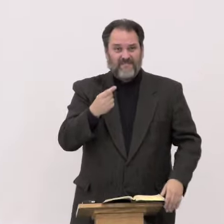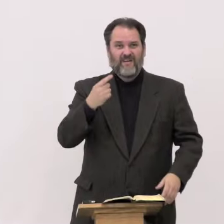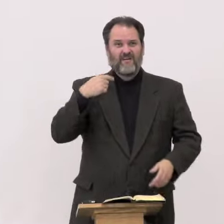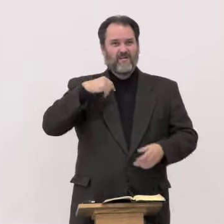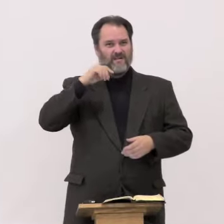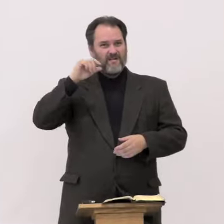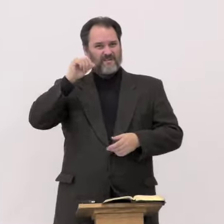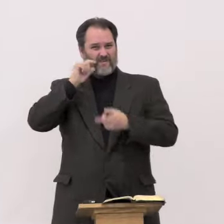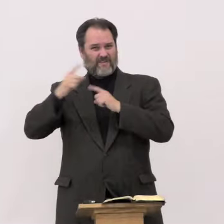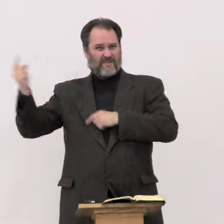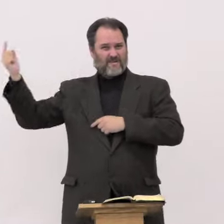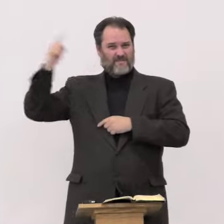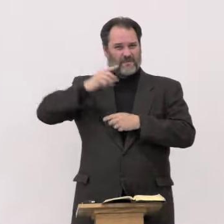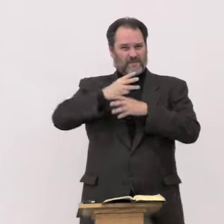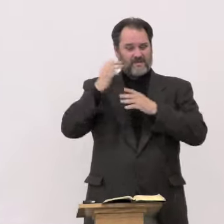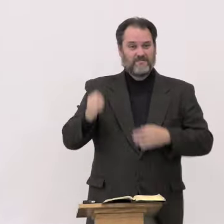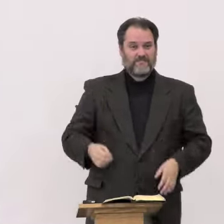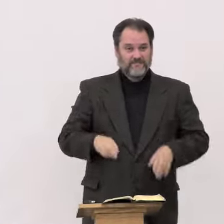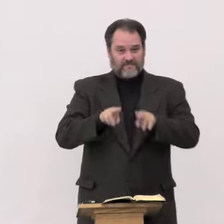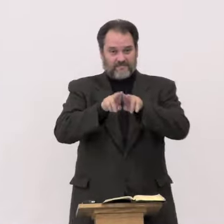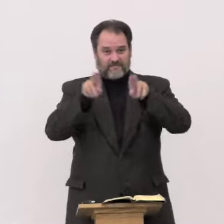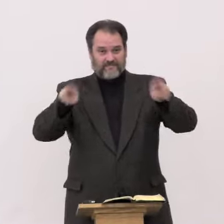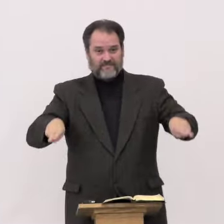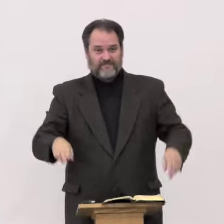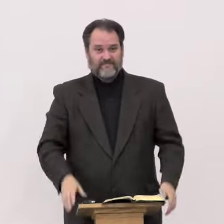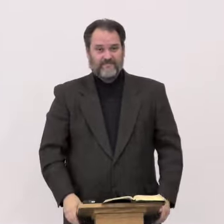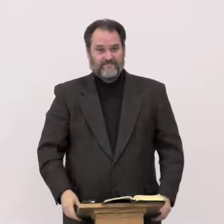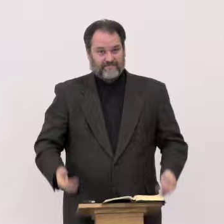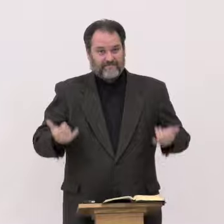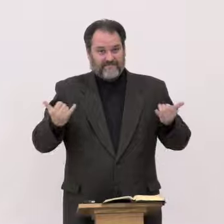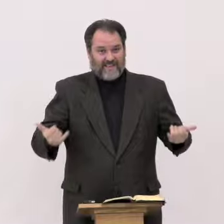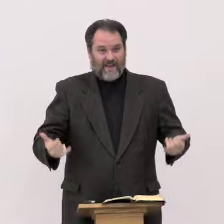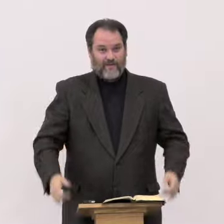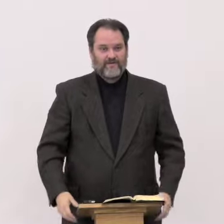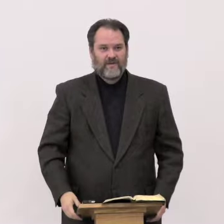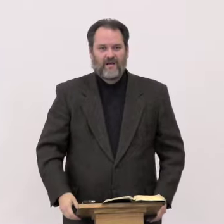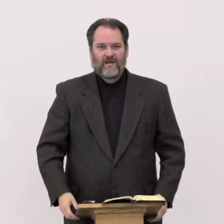But I told them the truth. I told them,